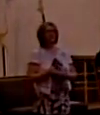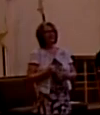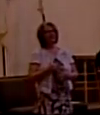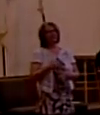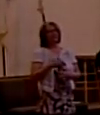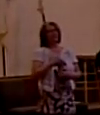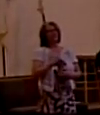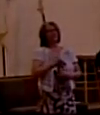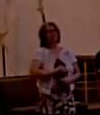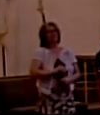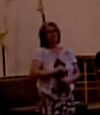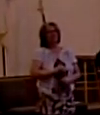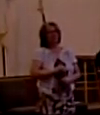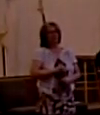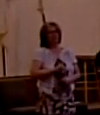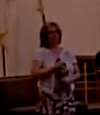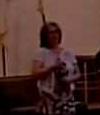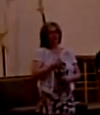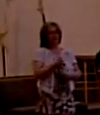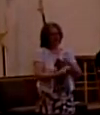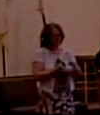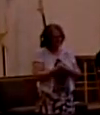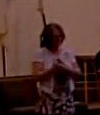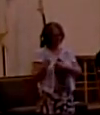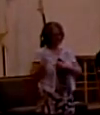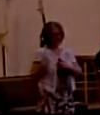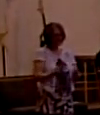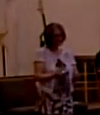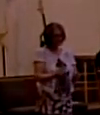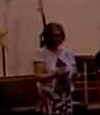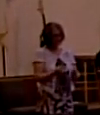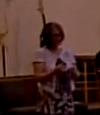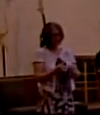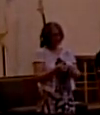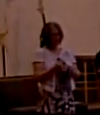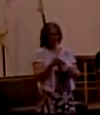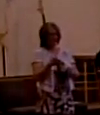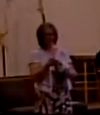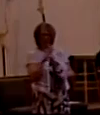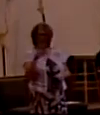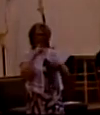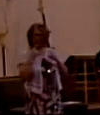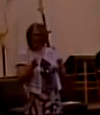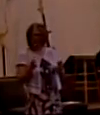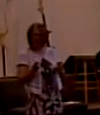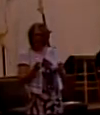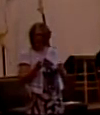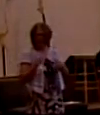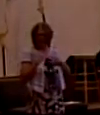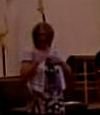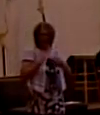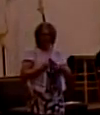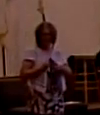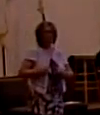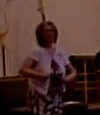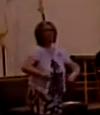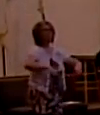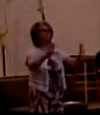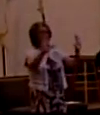years. Hebrews said it like this. It says, take off those sins that so easily beset